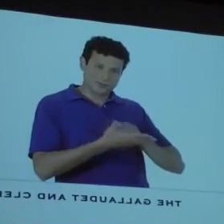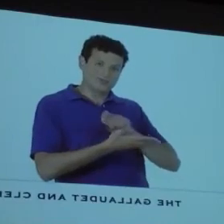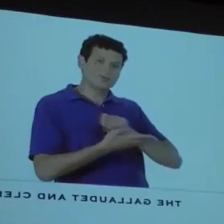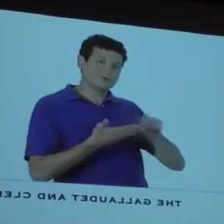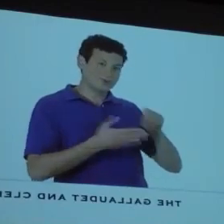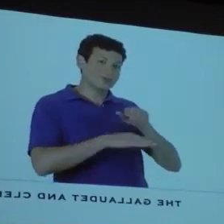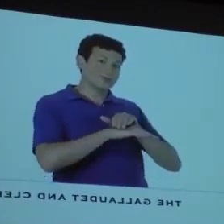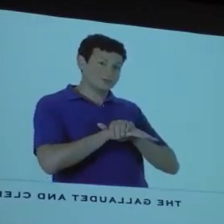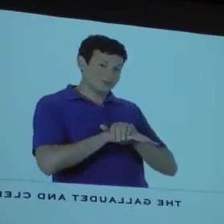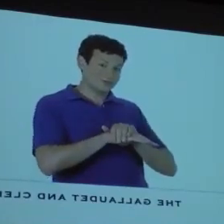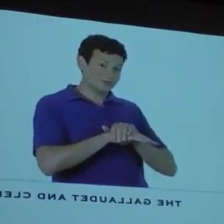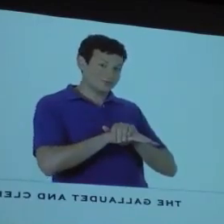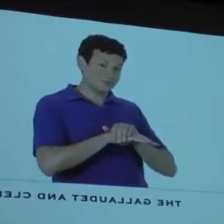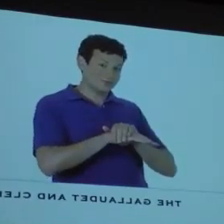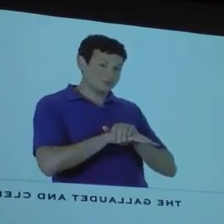Claire, they both They write. write